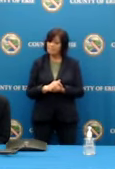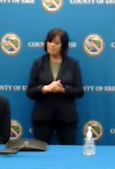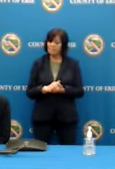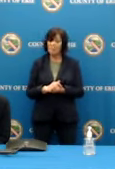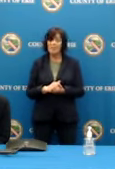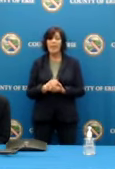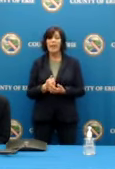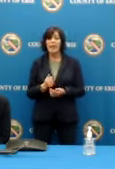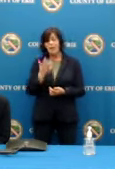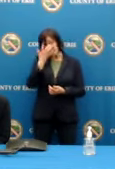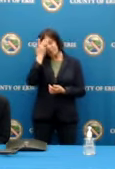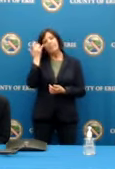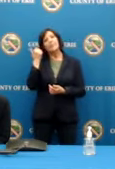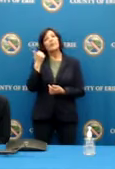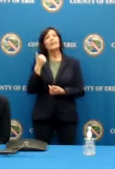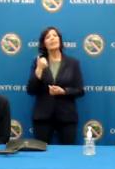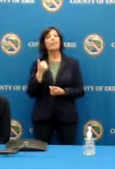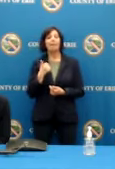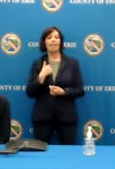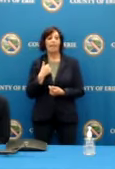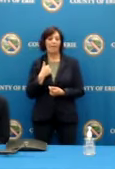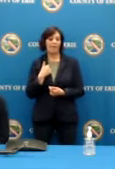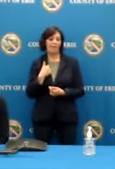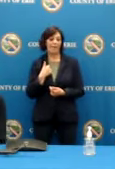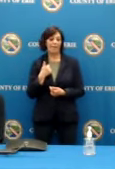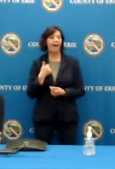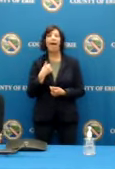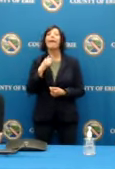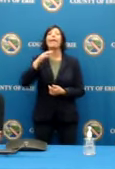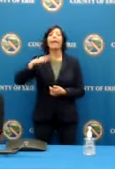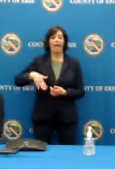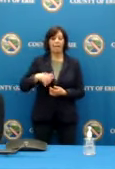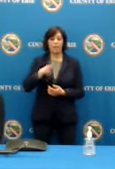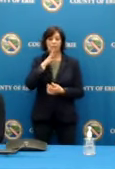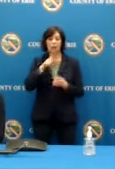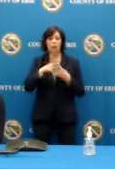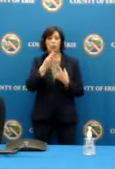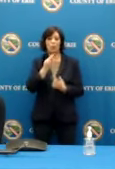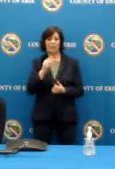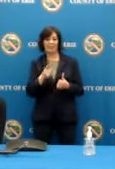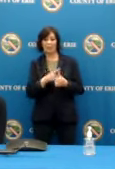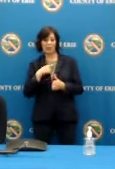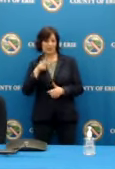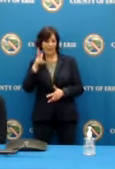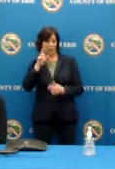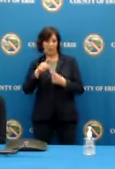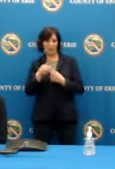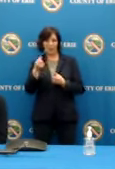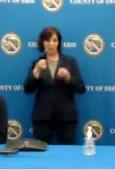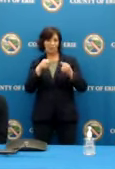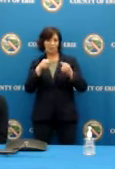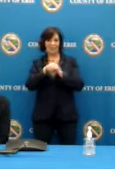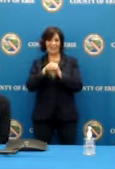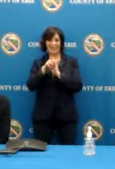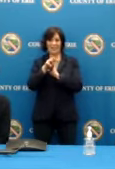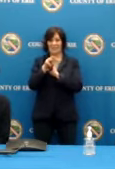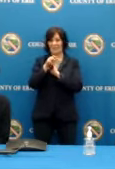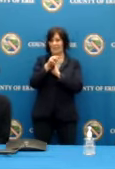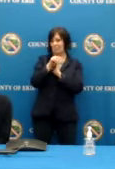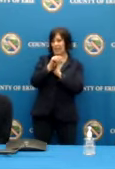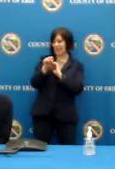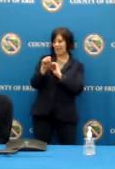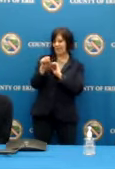I certainly I've not spoken to him. It is the first I know or heard about a drive-in Mass. We deal with a lot of things, but